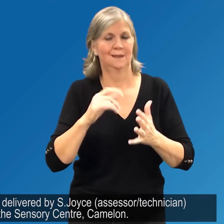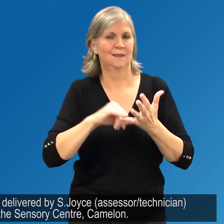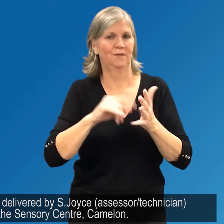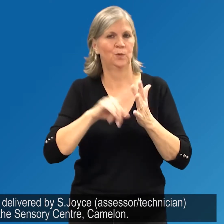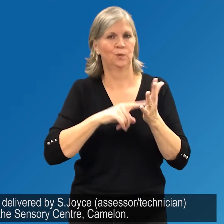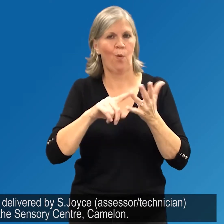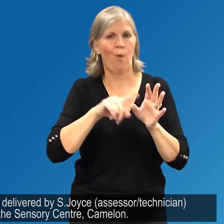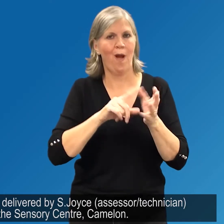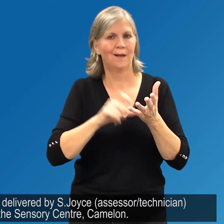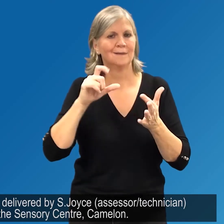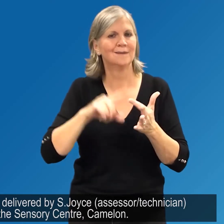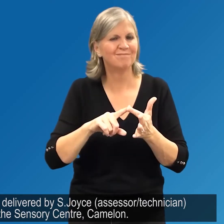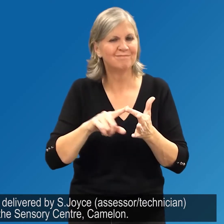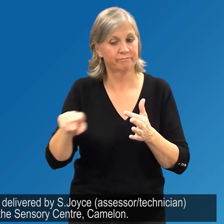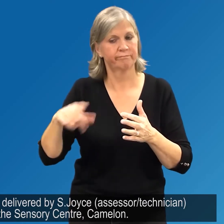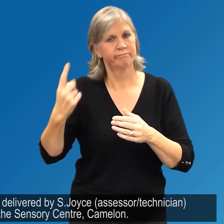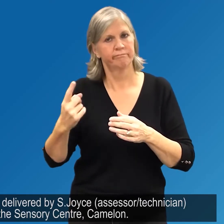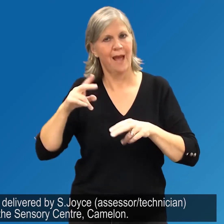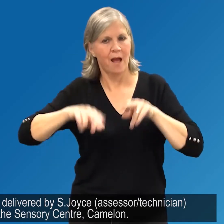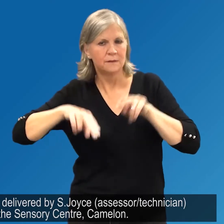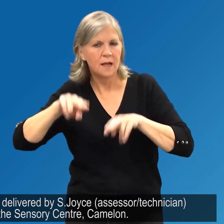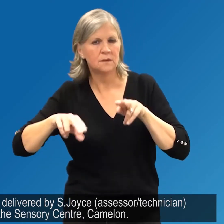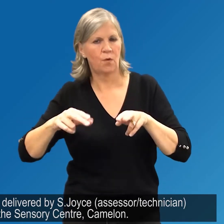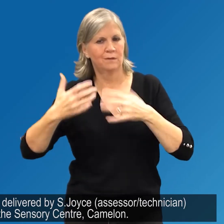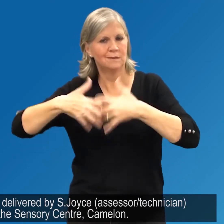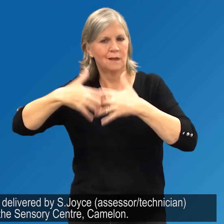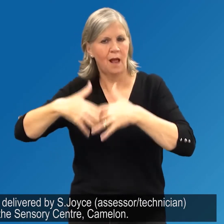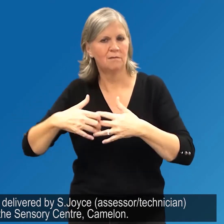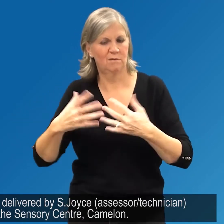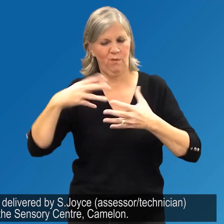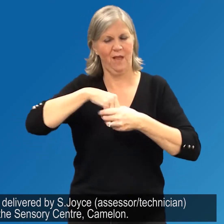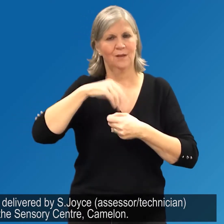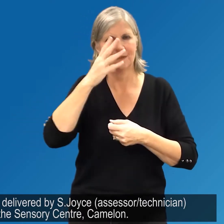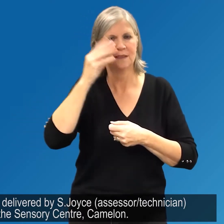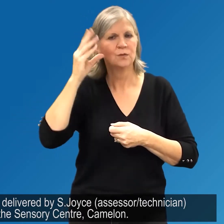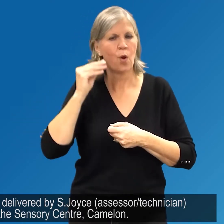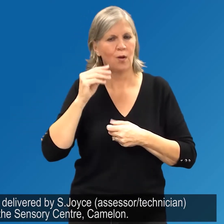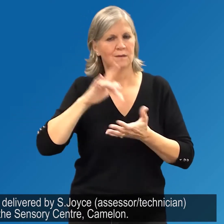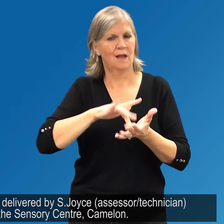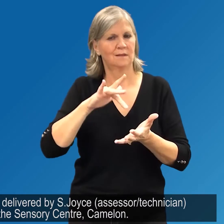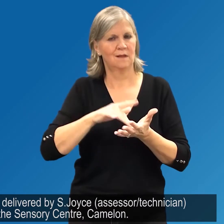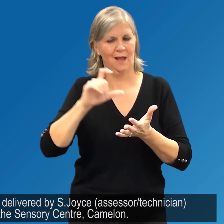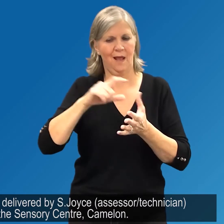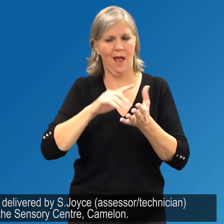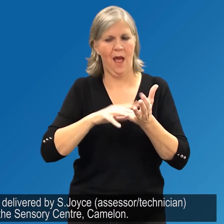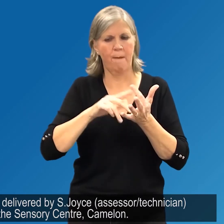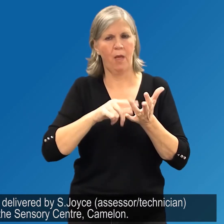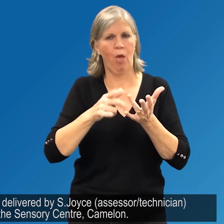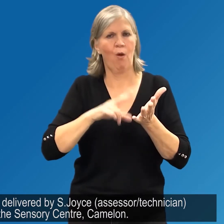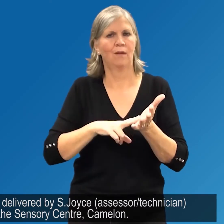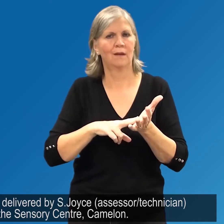The programme was delivered by S. Joyce, assessor/technician within the Sensory Centre.